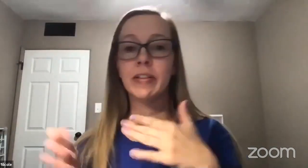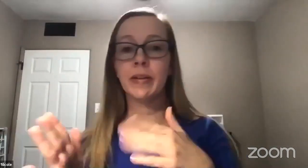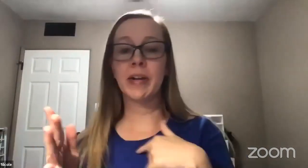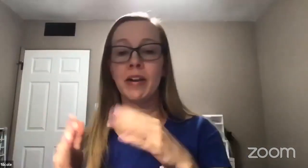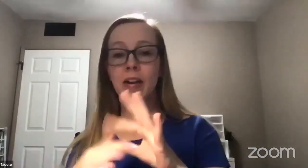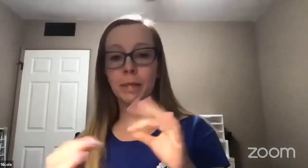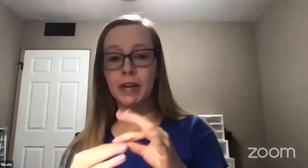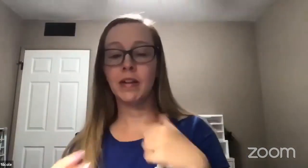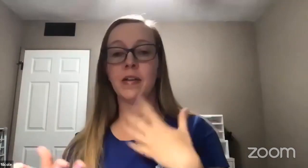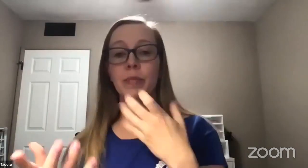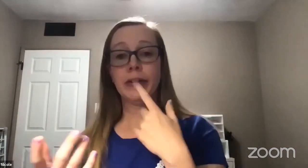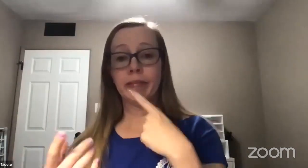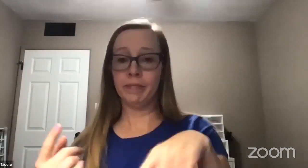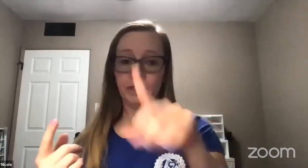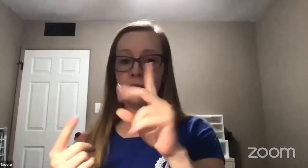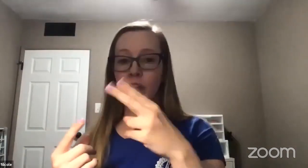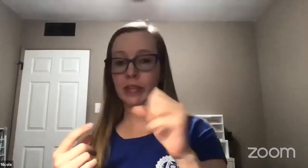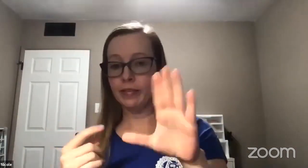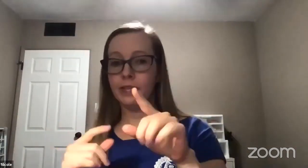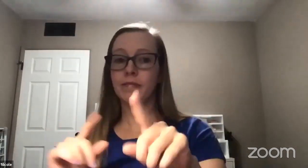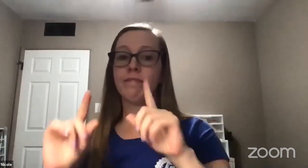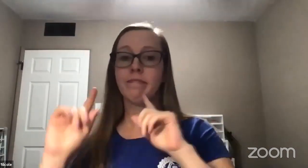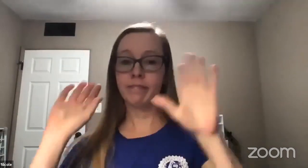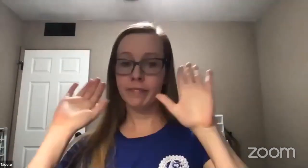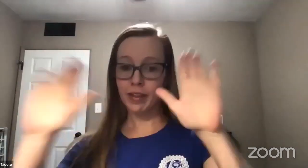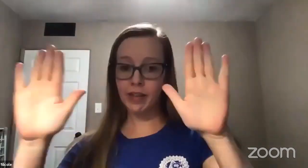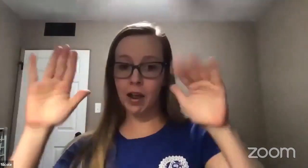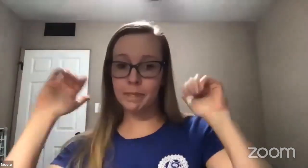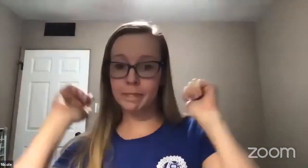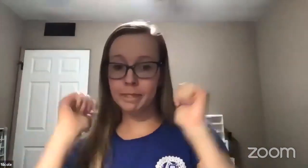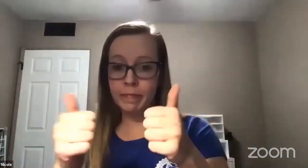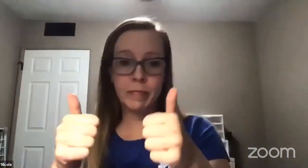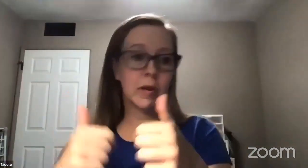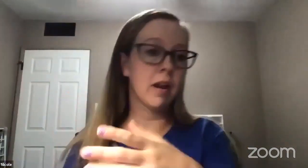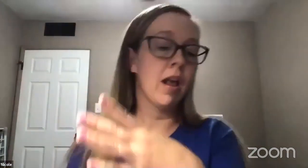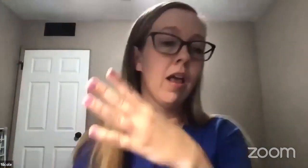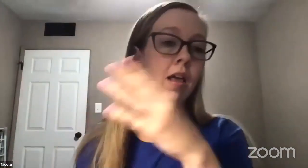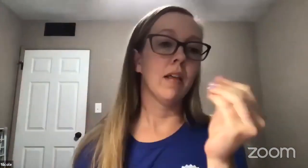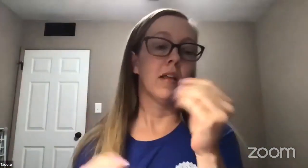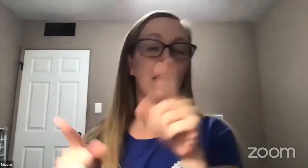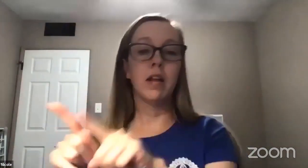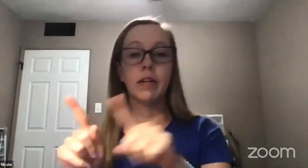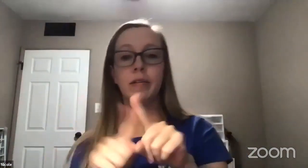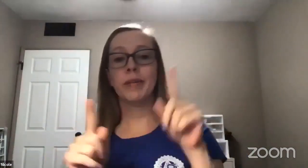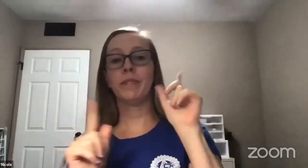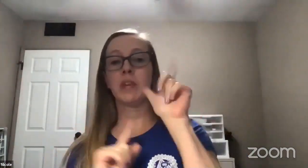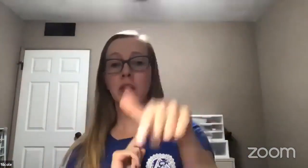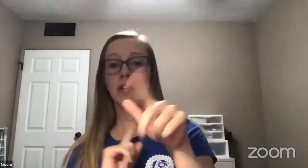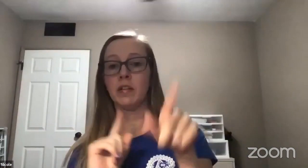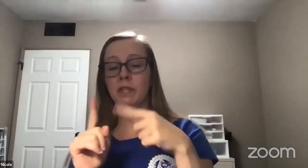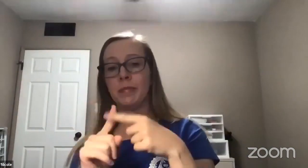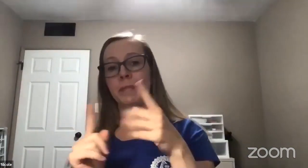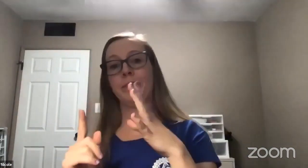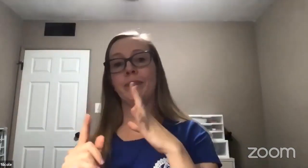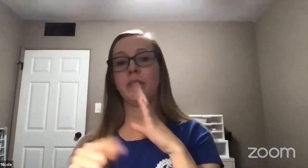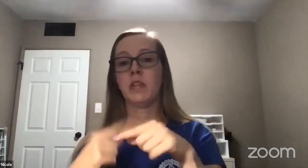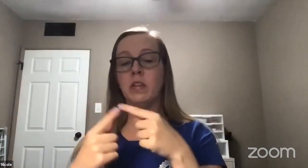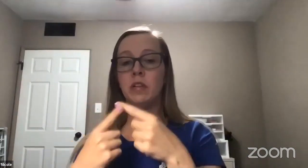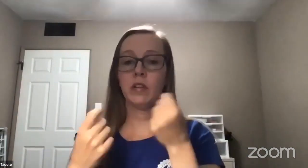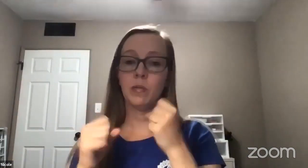Anyway, thank you. I do want to say to DHHSC, awesome job.